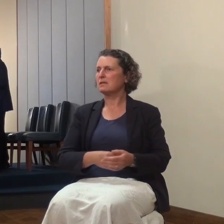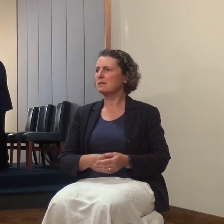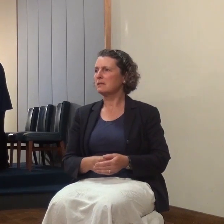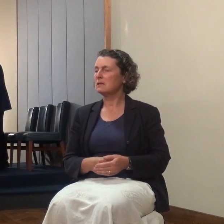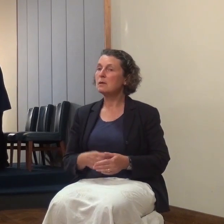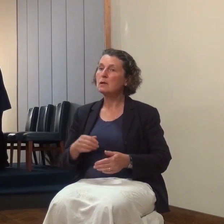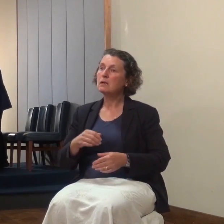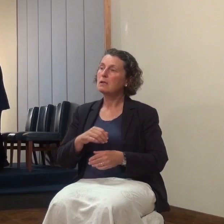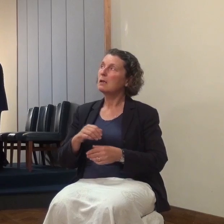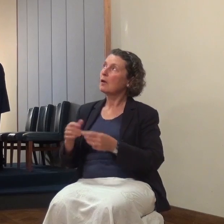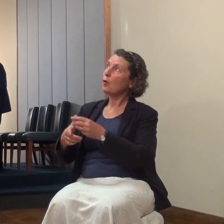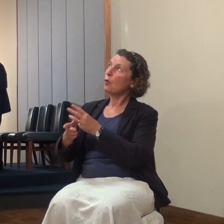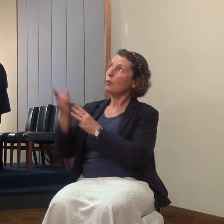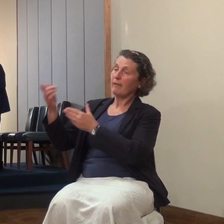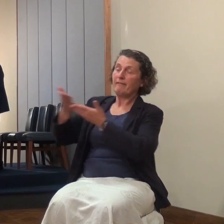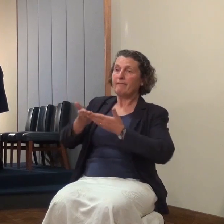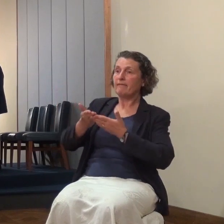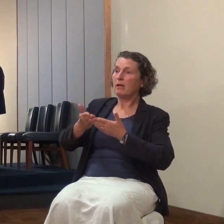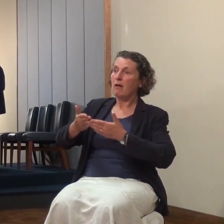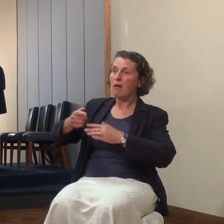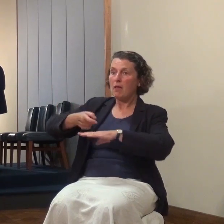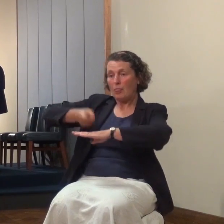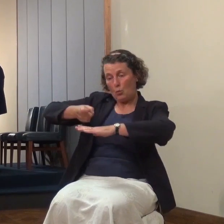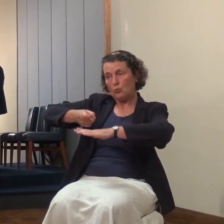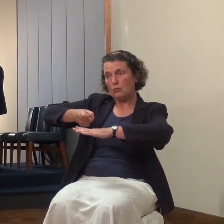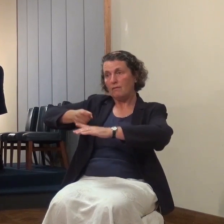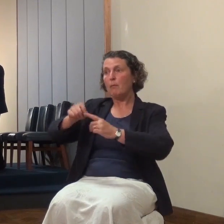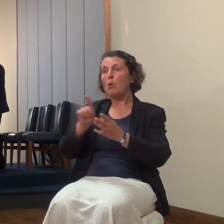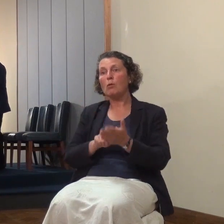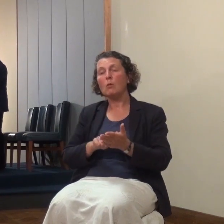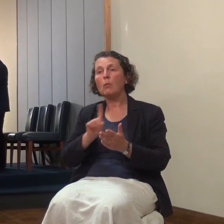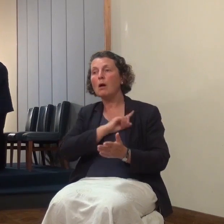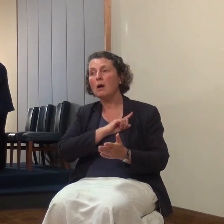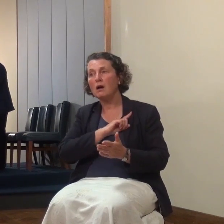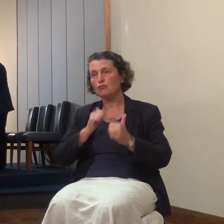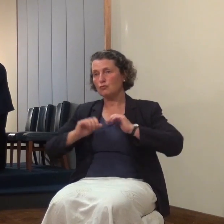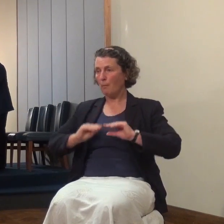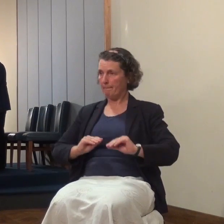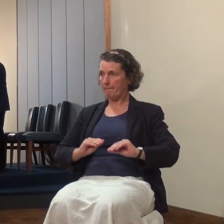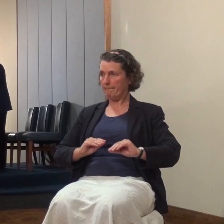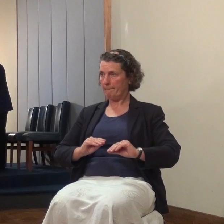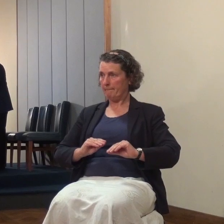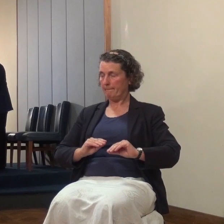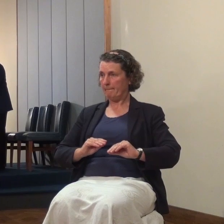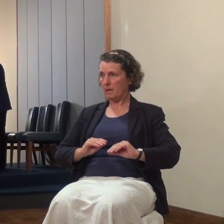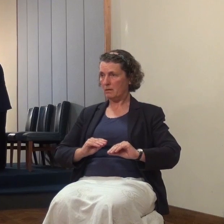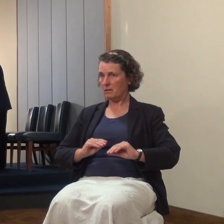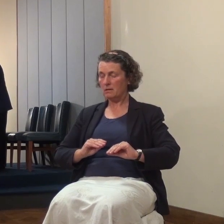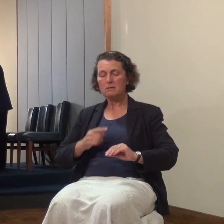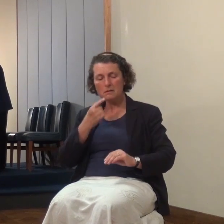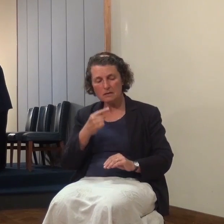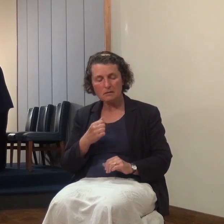him being proud, given the revelations he had received, so that it might be evident instead that the Lord's strength is